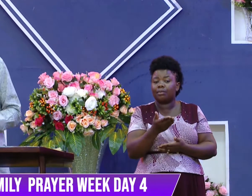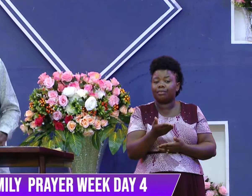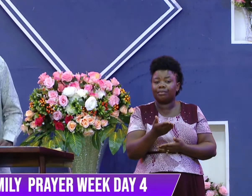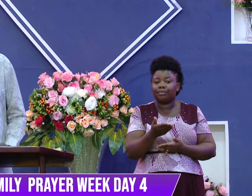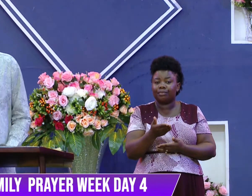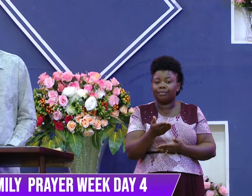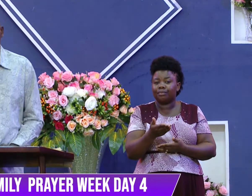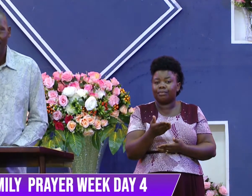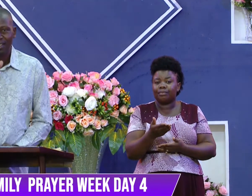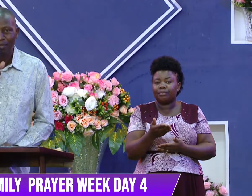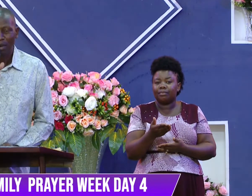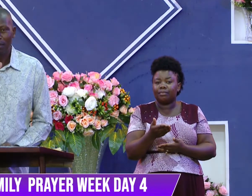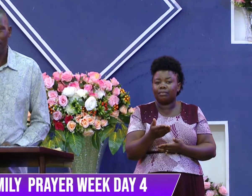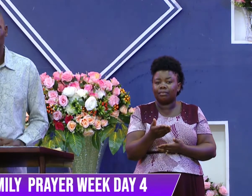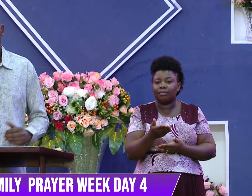But